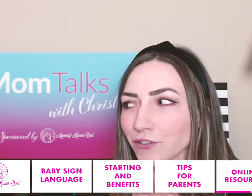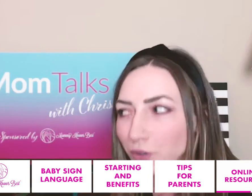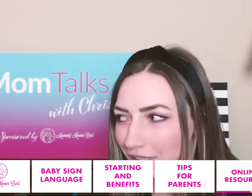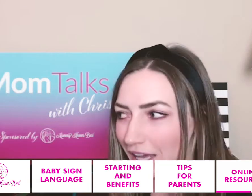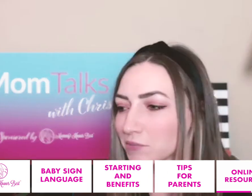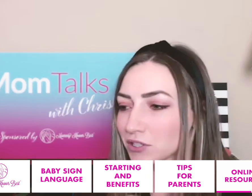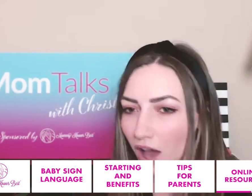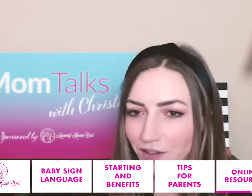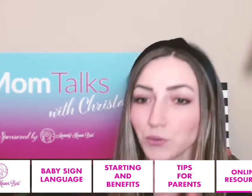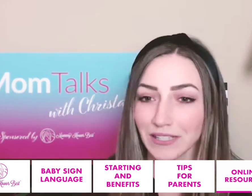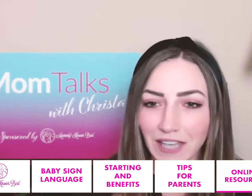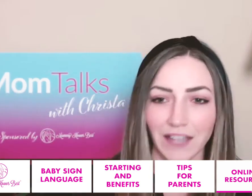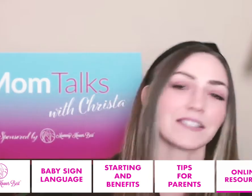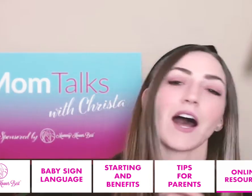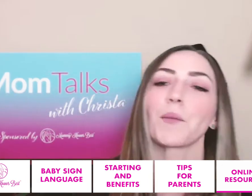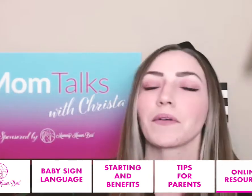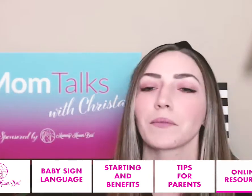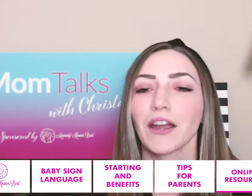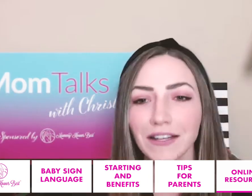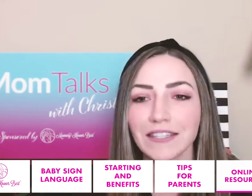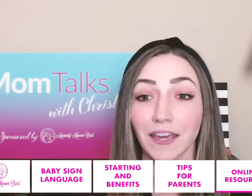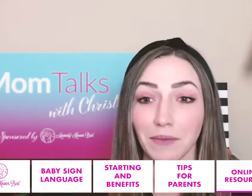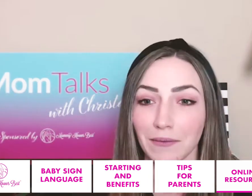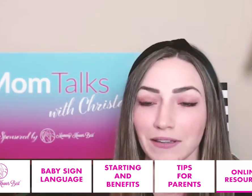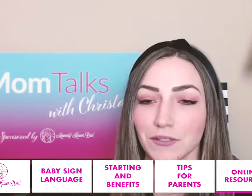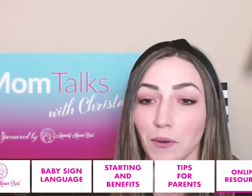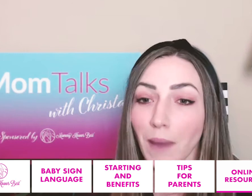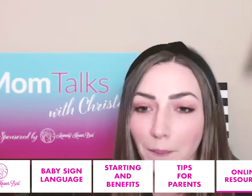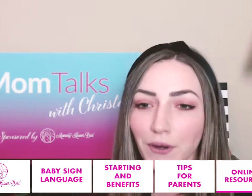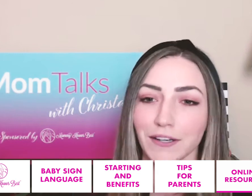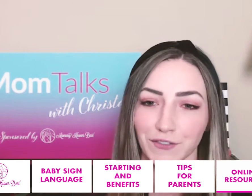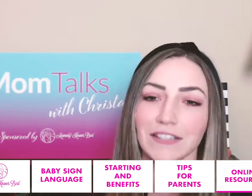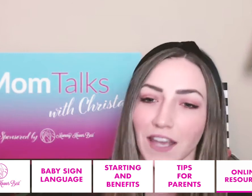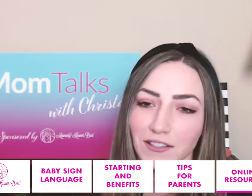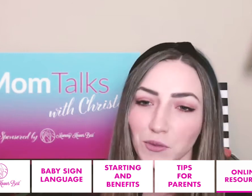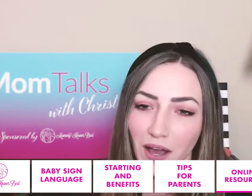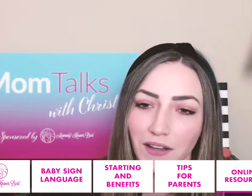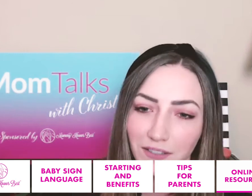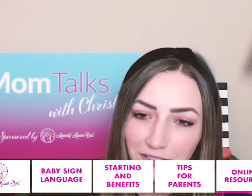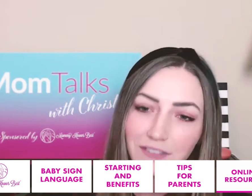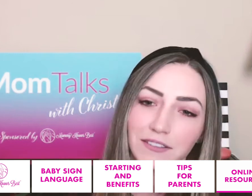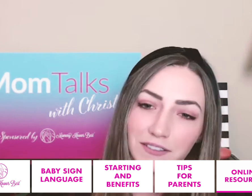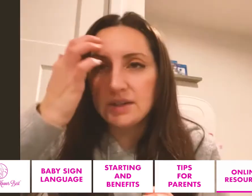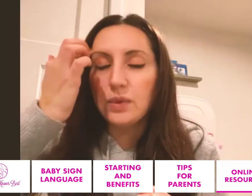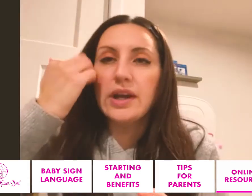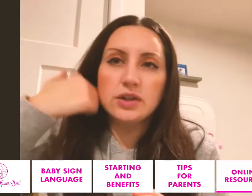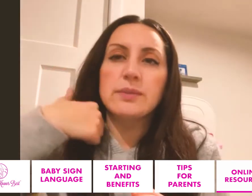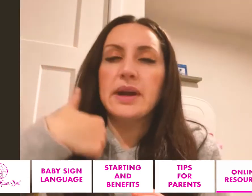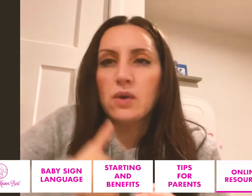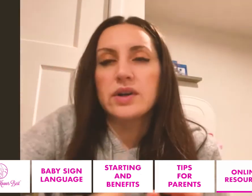cool songs with signs to help parents and babies remember different signs as well. That is what I do in my course. I